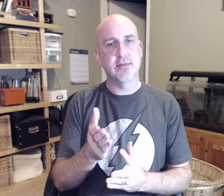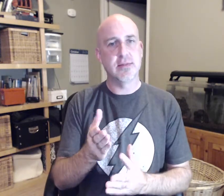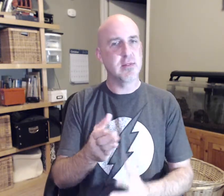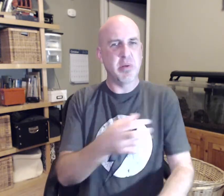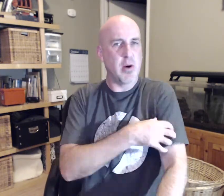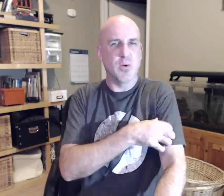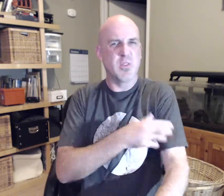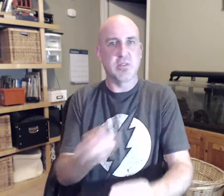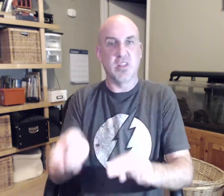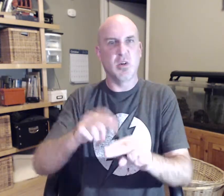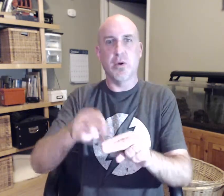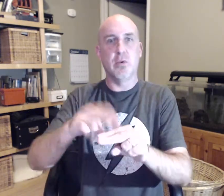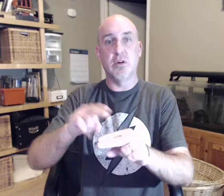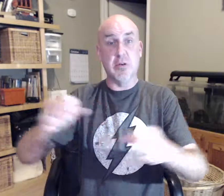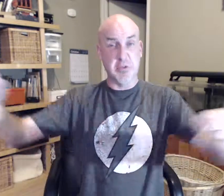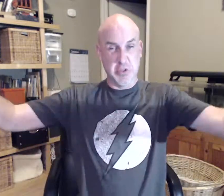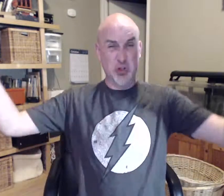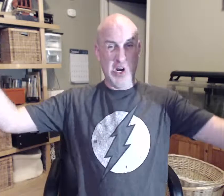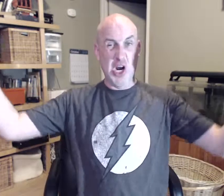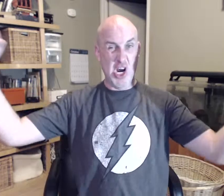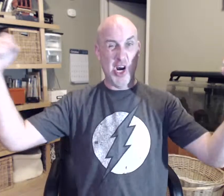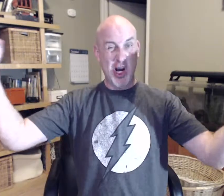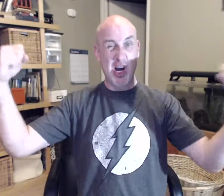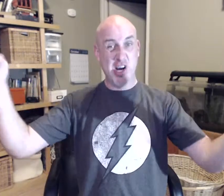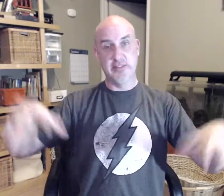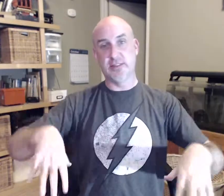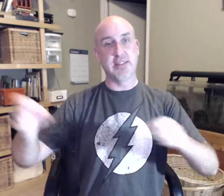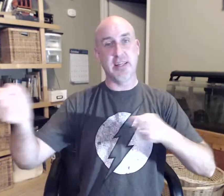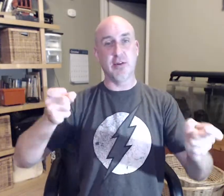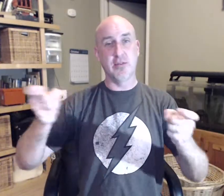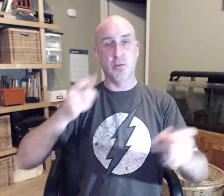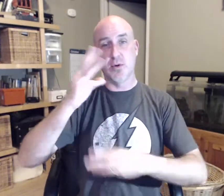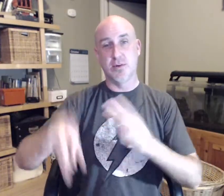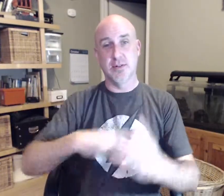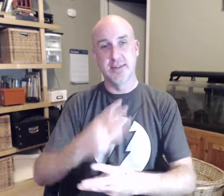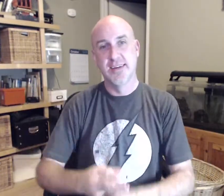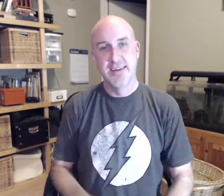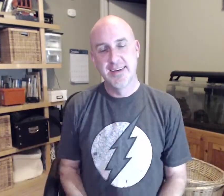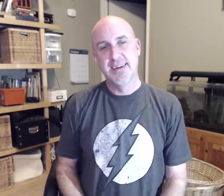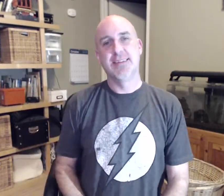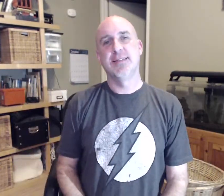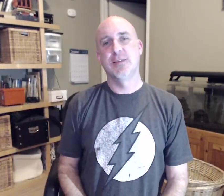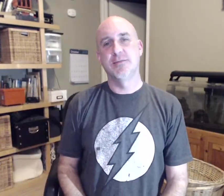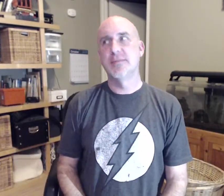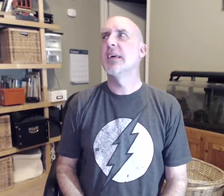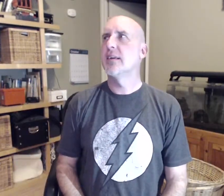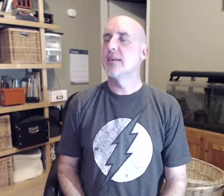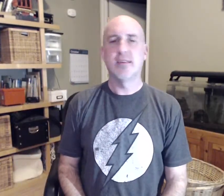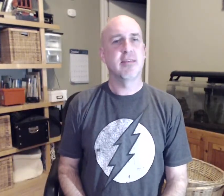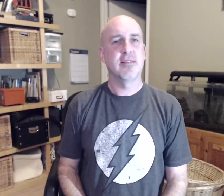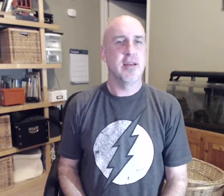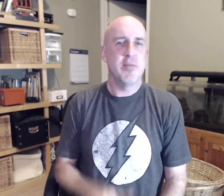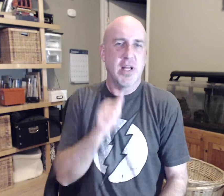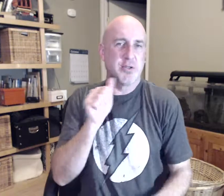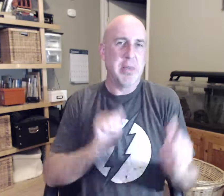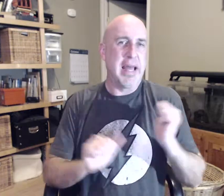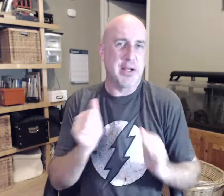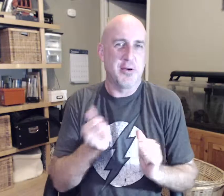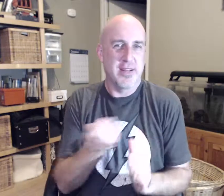the power is just going to grow and grow till you're, and you're going to take over the world. So, I'm not dramatic or anything,